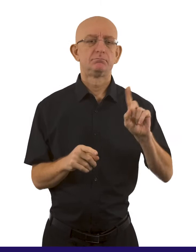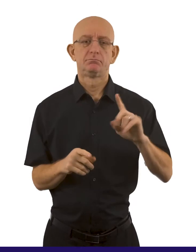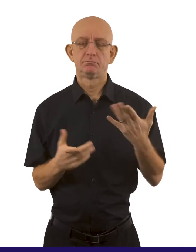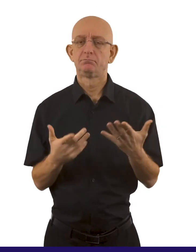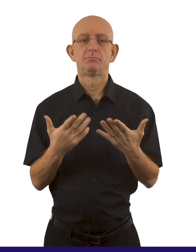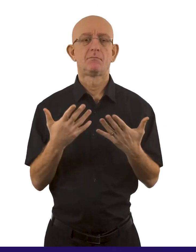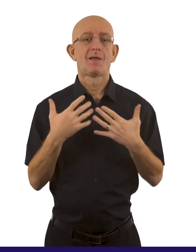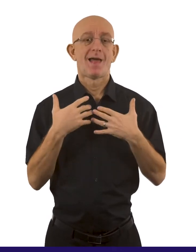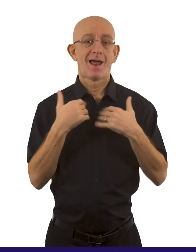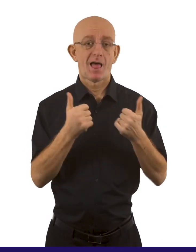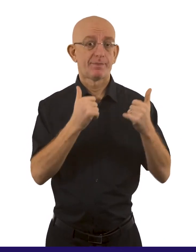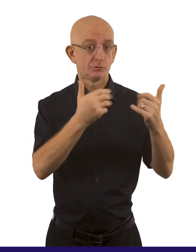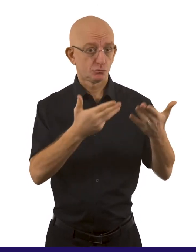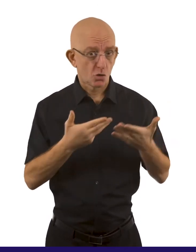Health services,